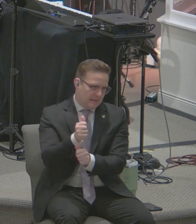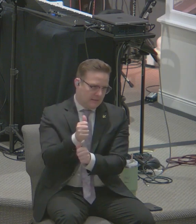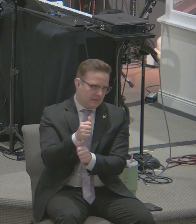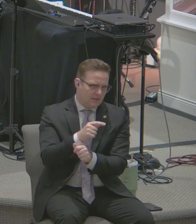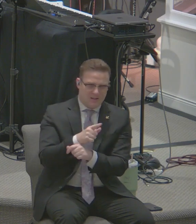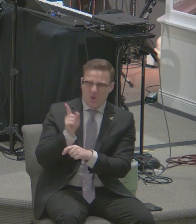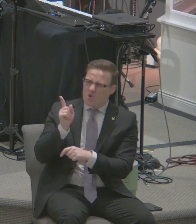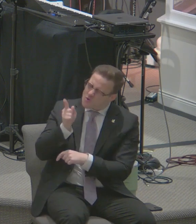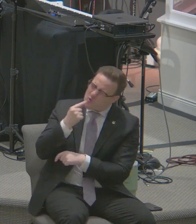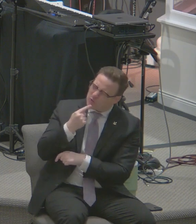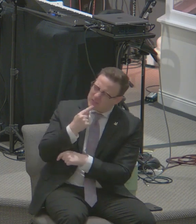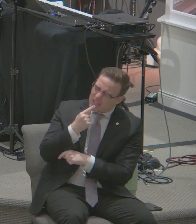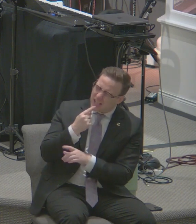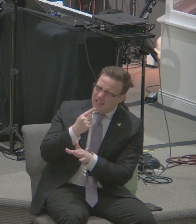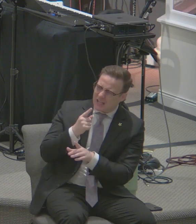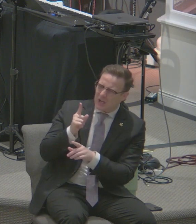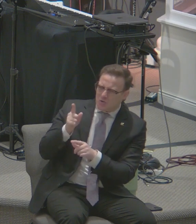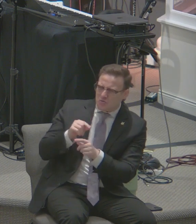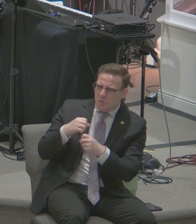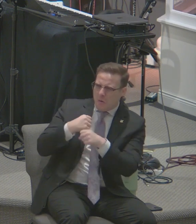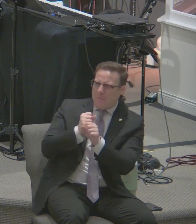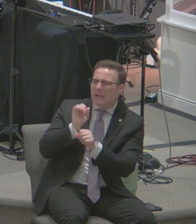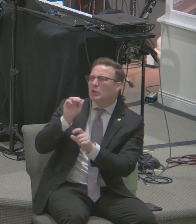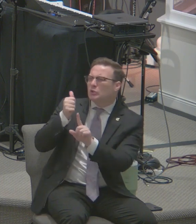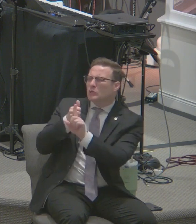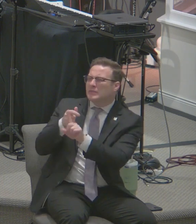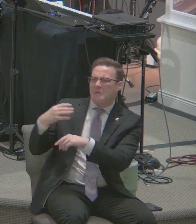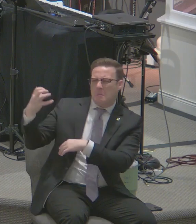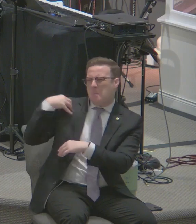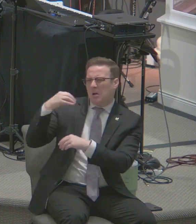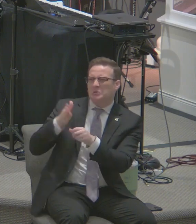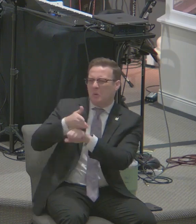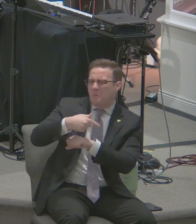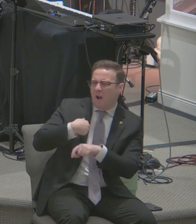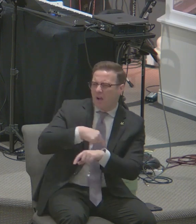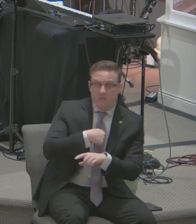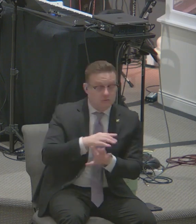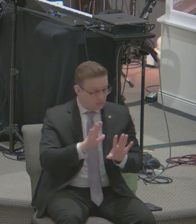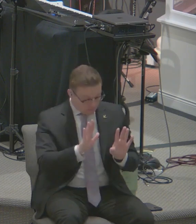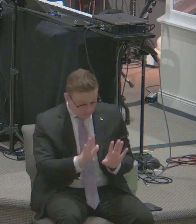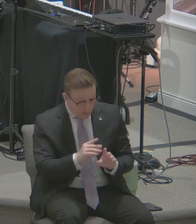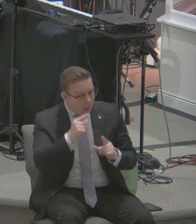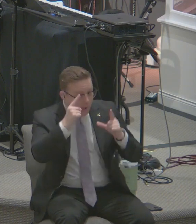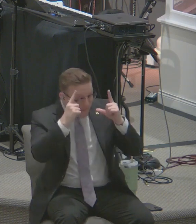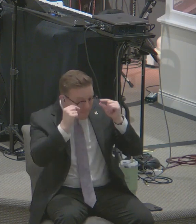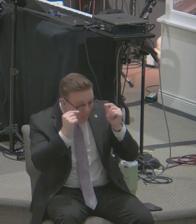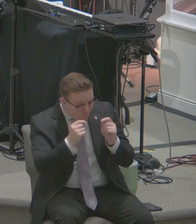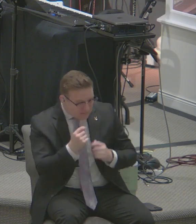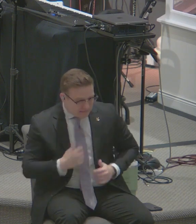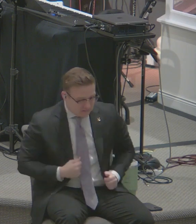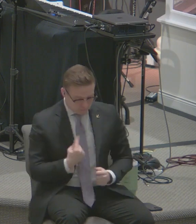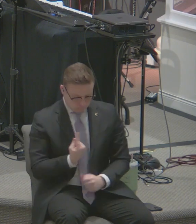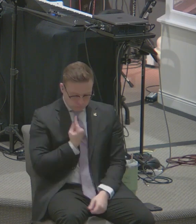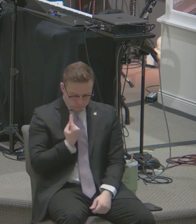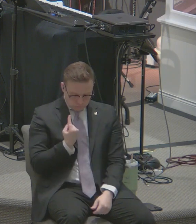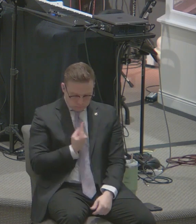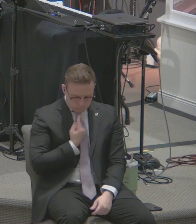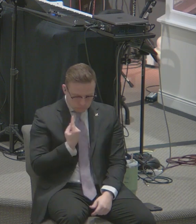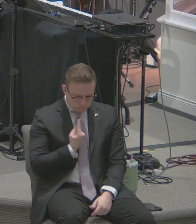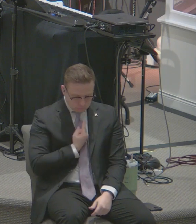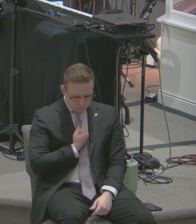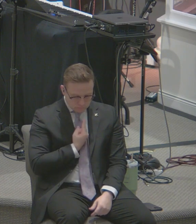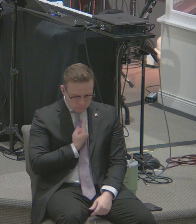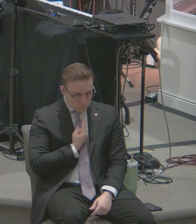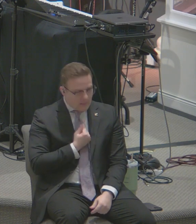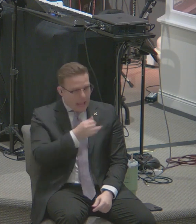You've made yourself. Moses was minding his own business on the backside of a desert. And